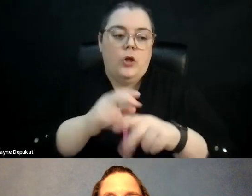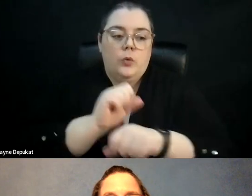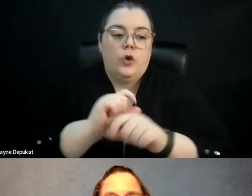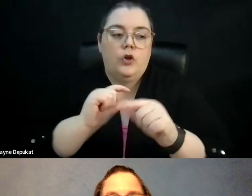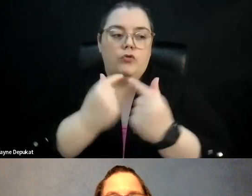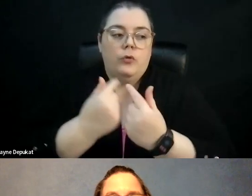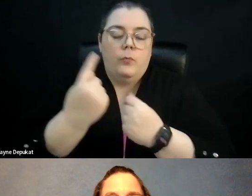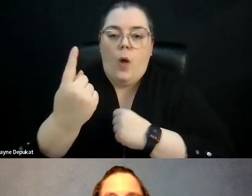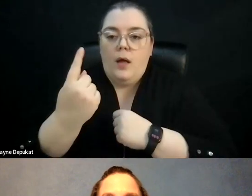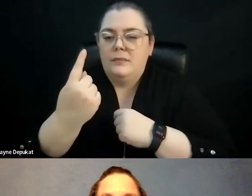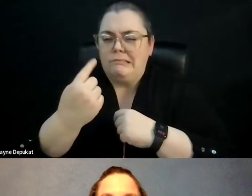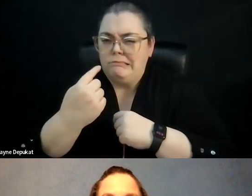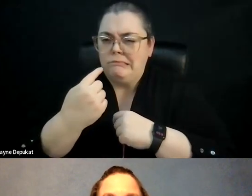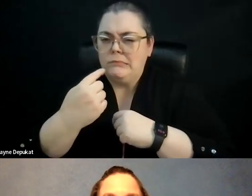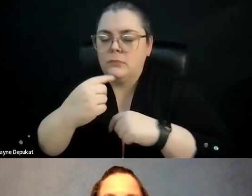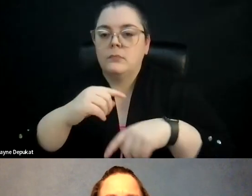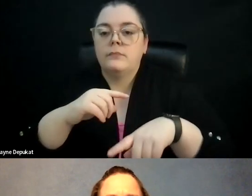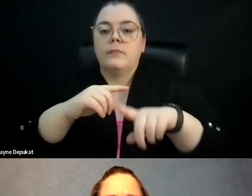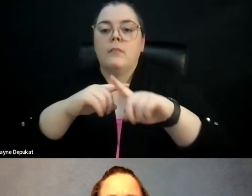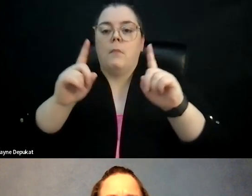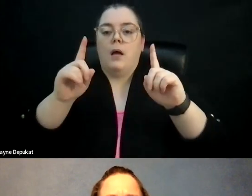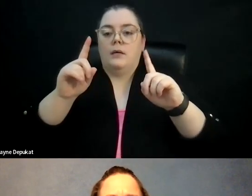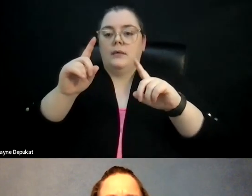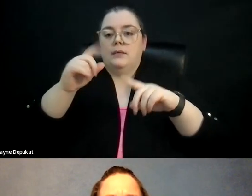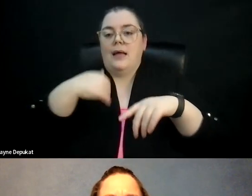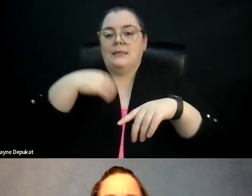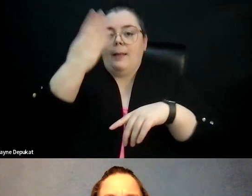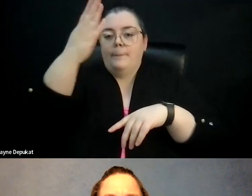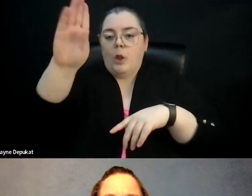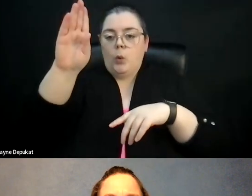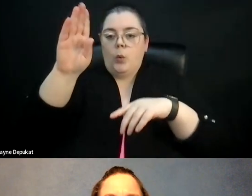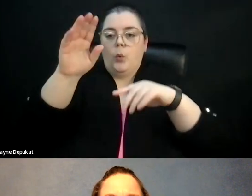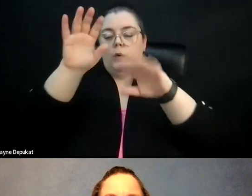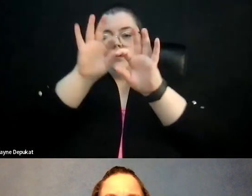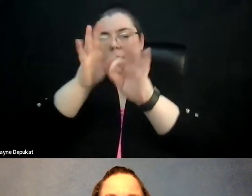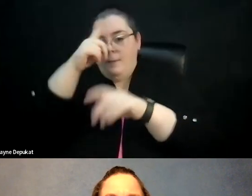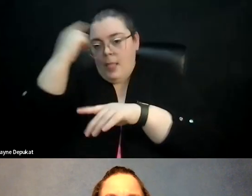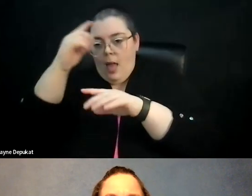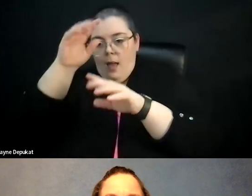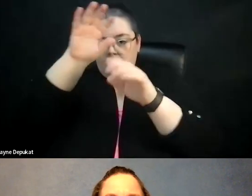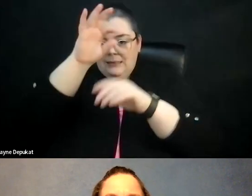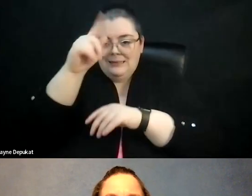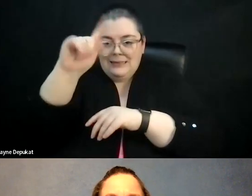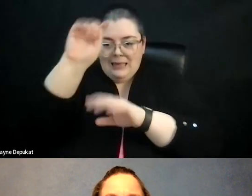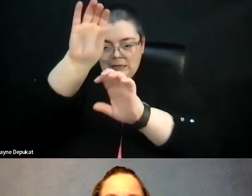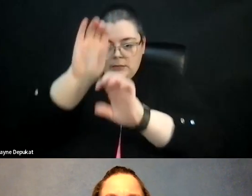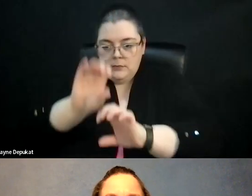I think it was called Work Group 1. I think it has a blue and black font